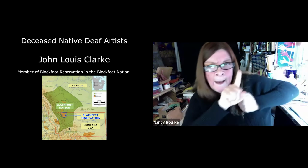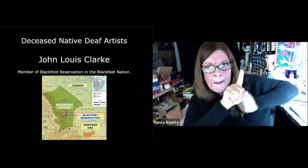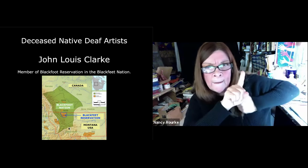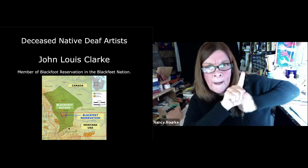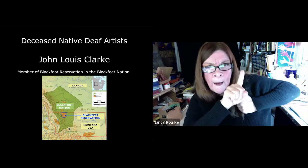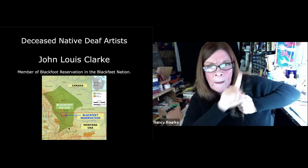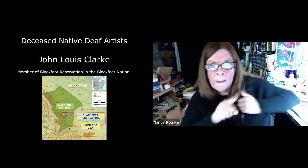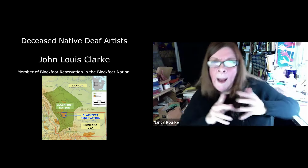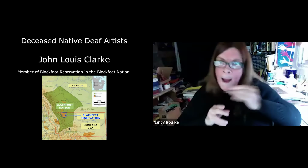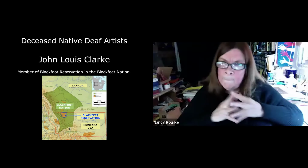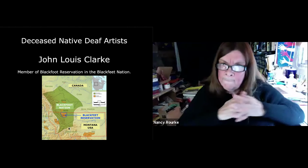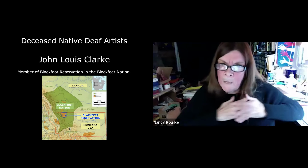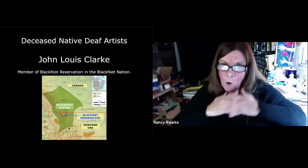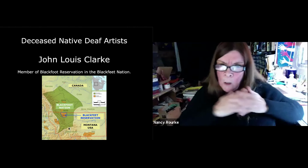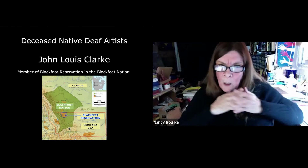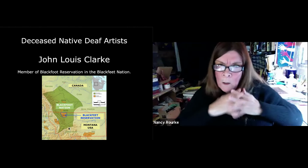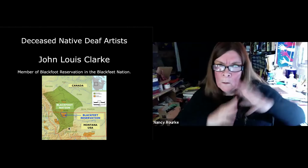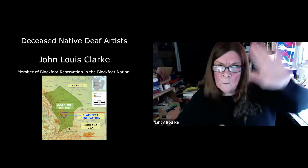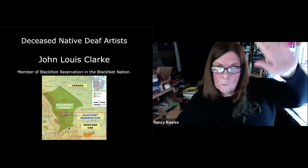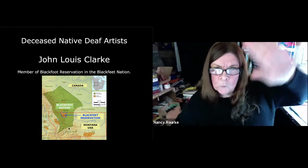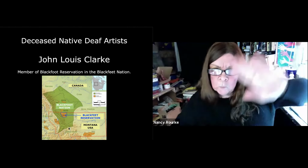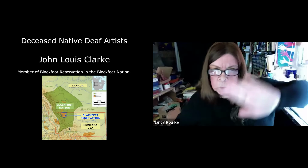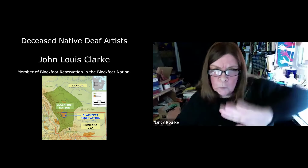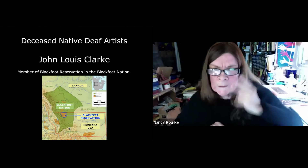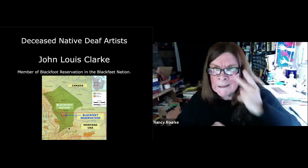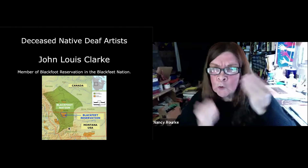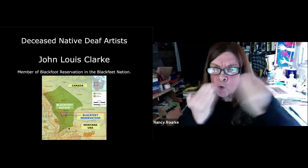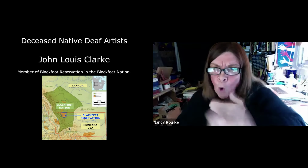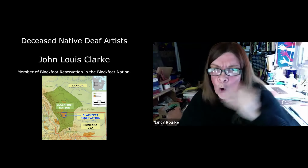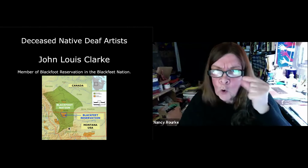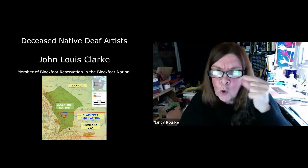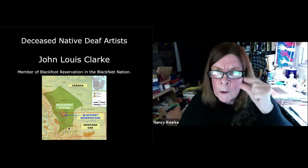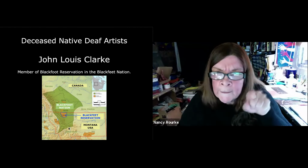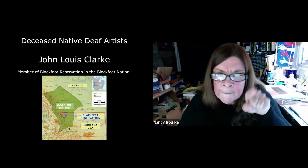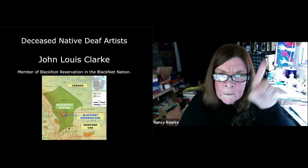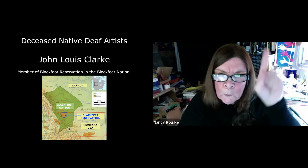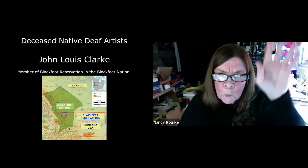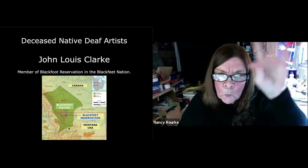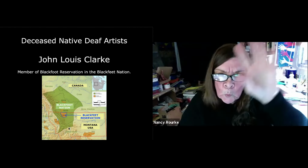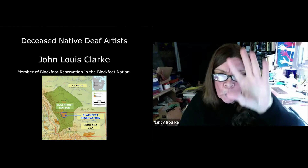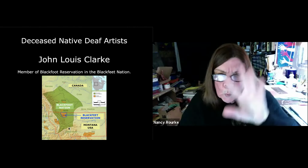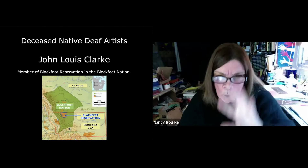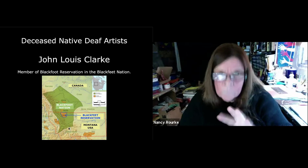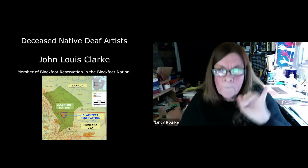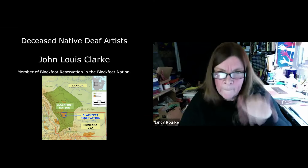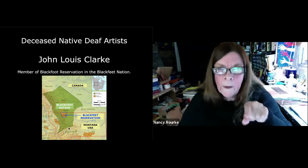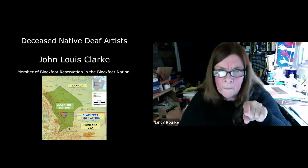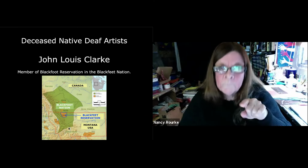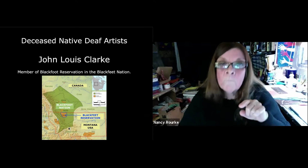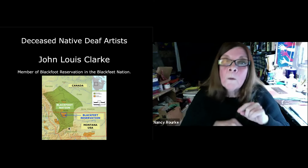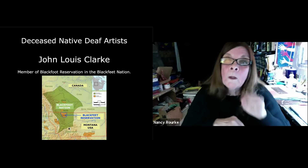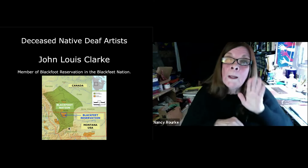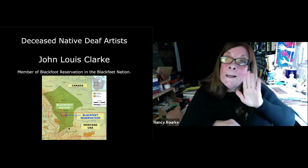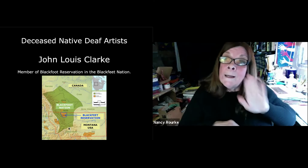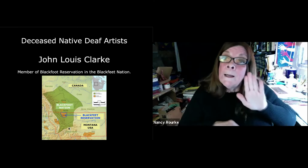In the Blackfeet nation. And that's in Canada. And both. The United States. If you could see on the